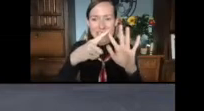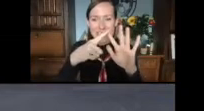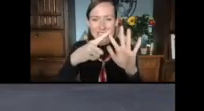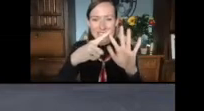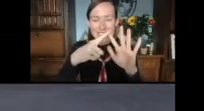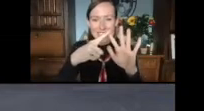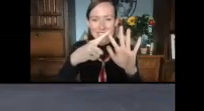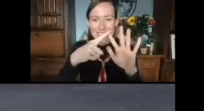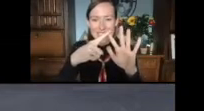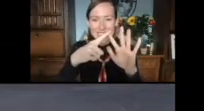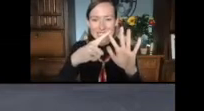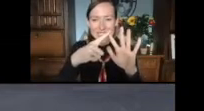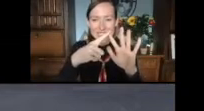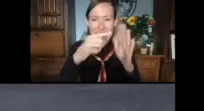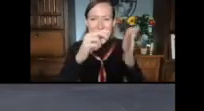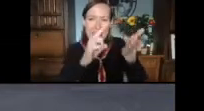E